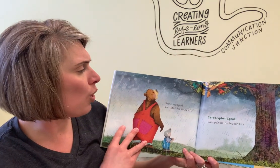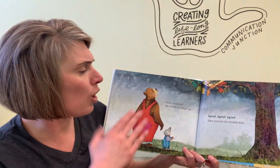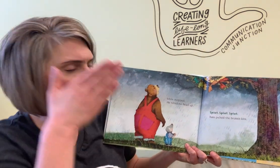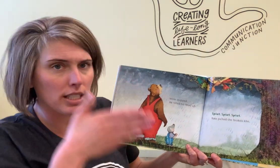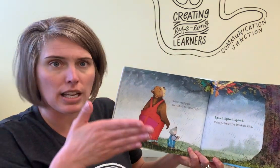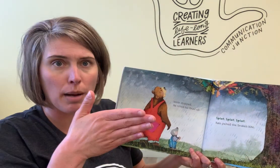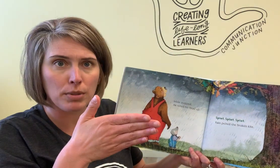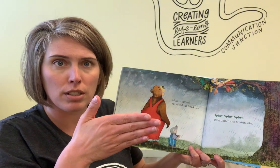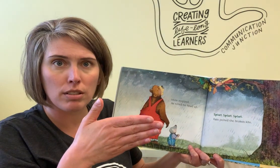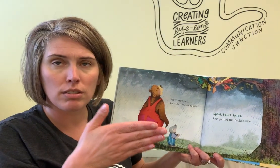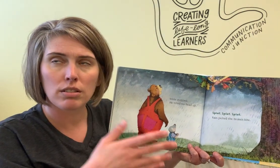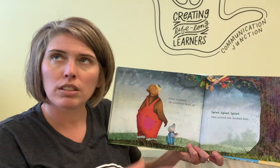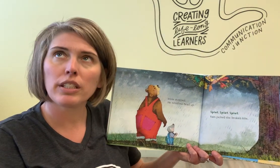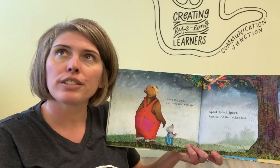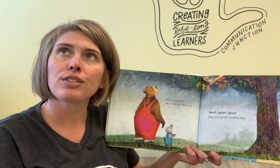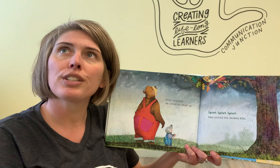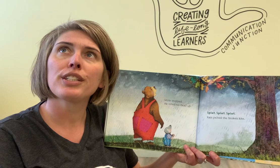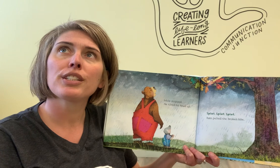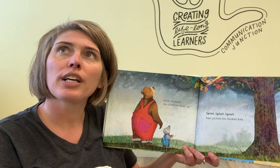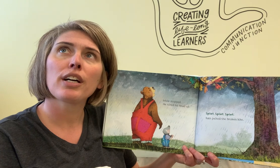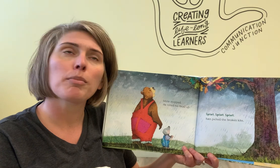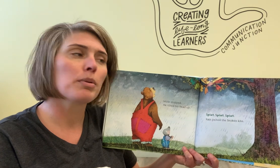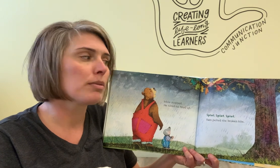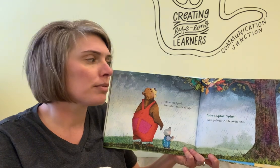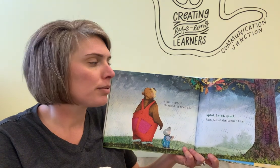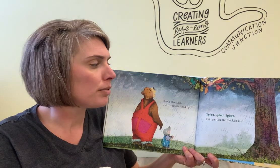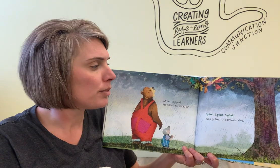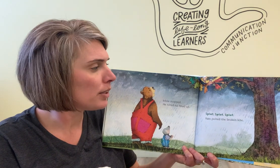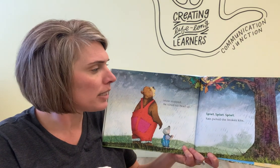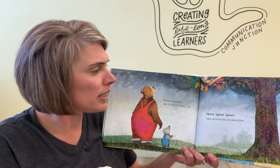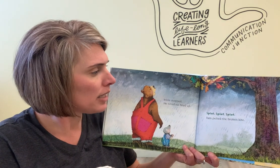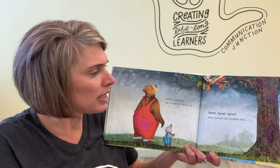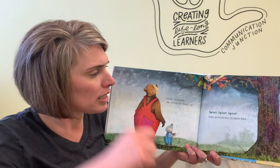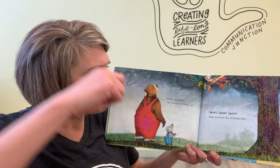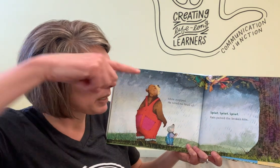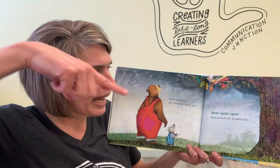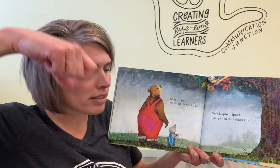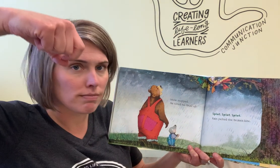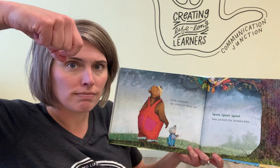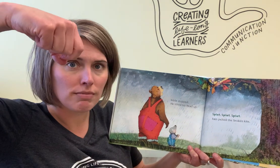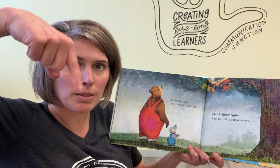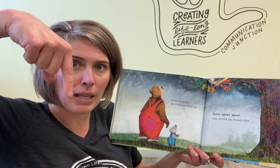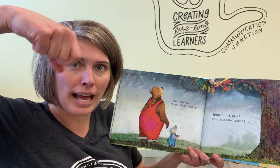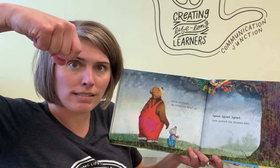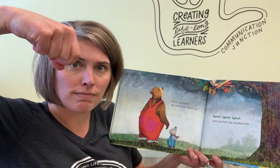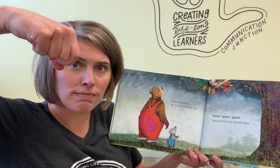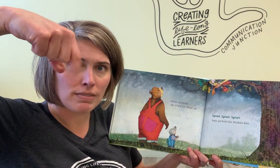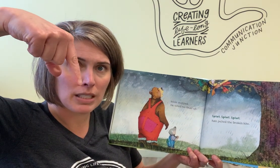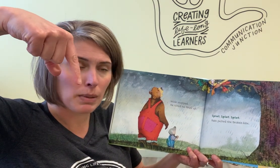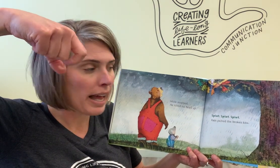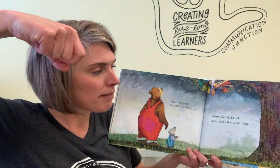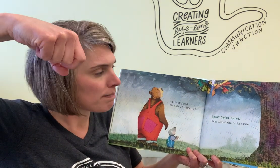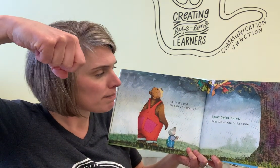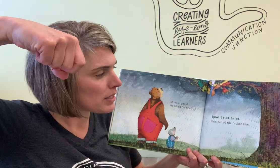Mole stopped. He tilted his head up. Splat, Splat, splat,